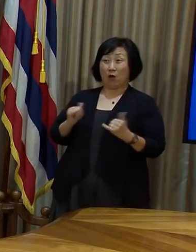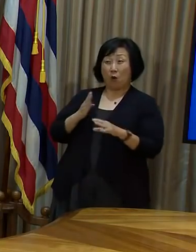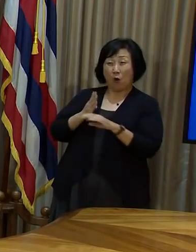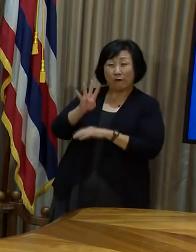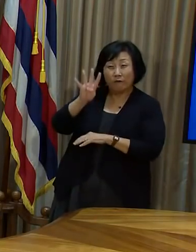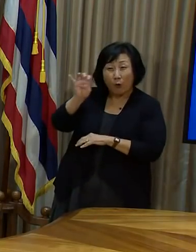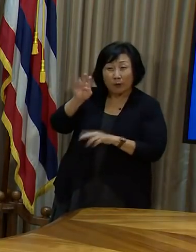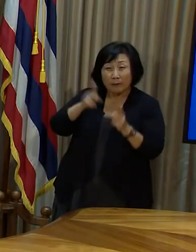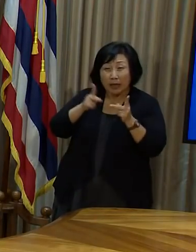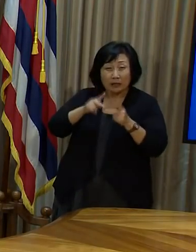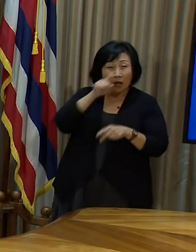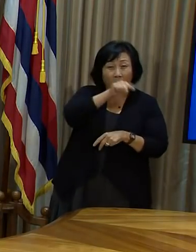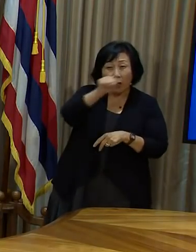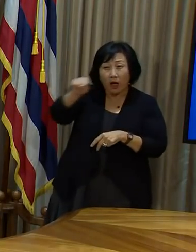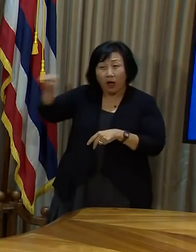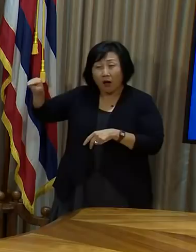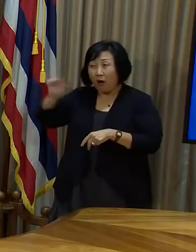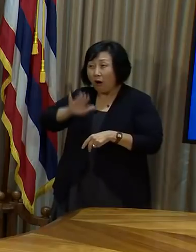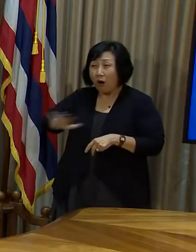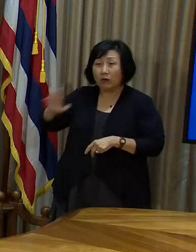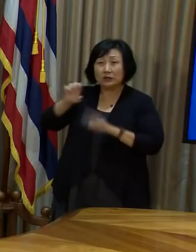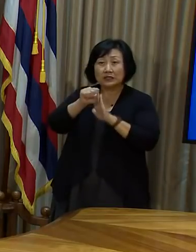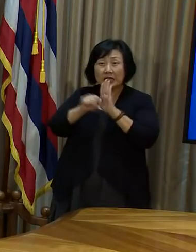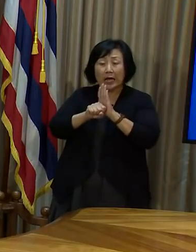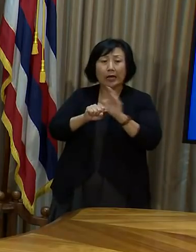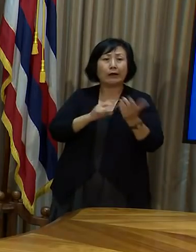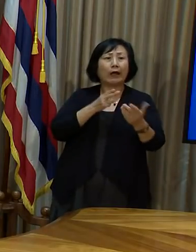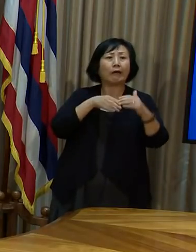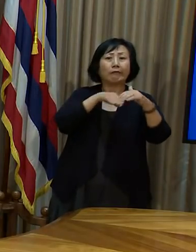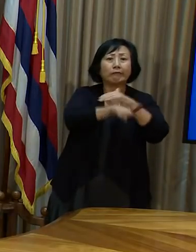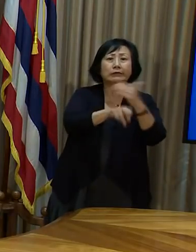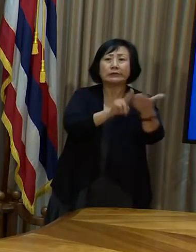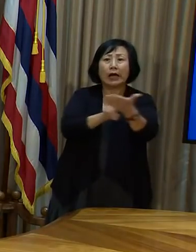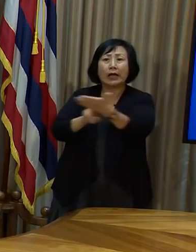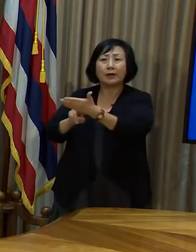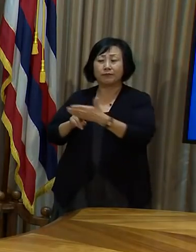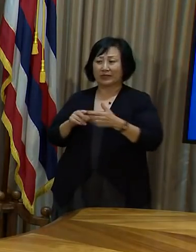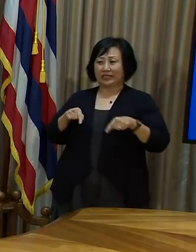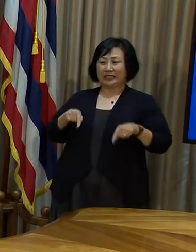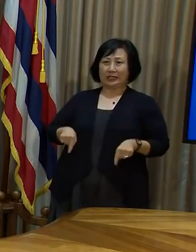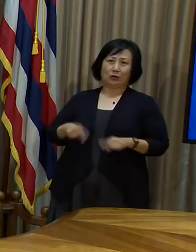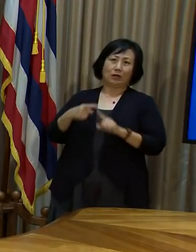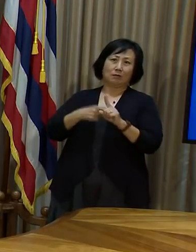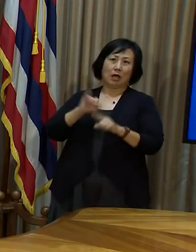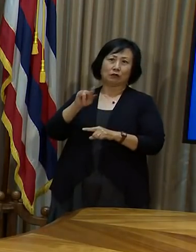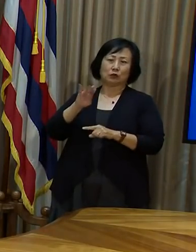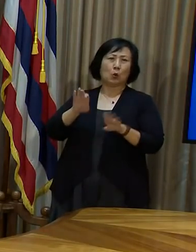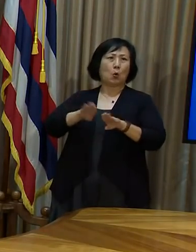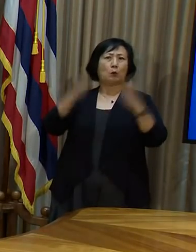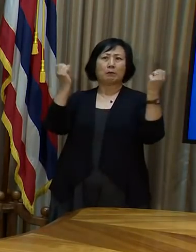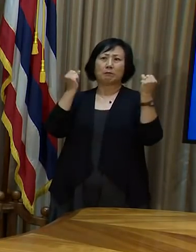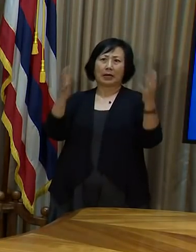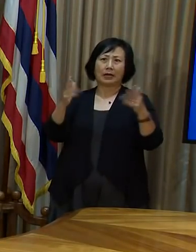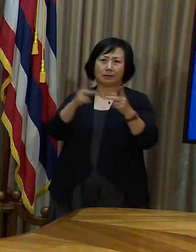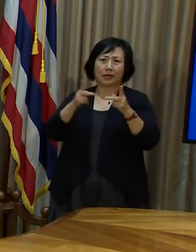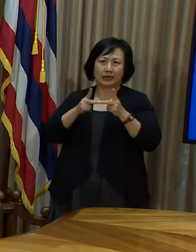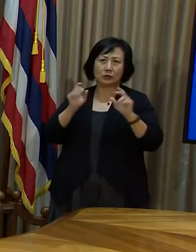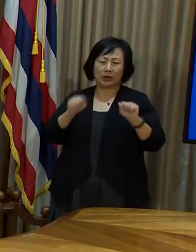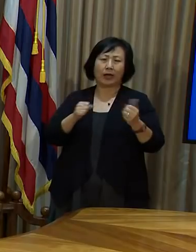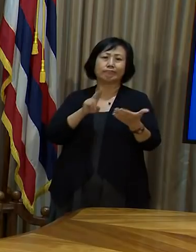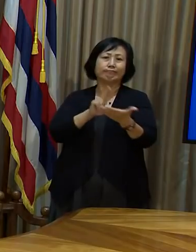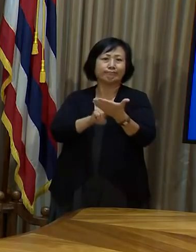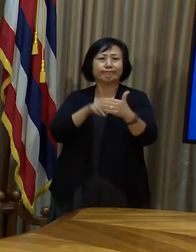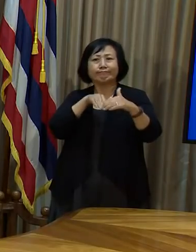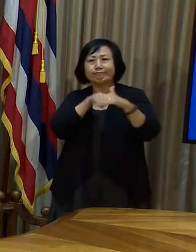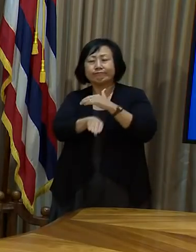sites to get vaccinated across the state, especially here in the month of June. I also want to remind